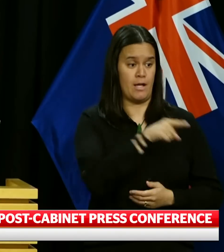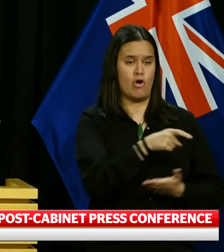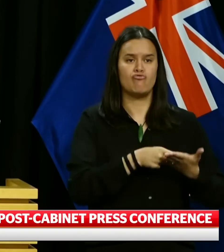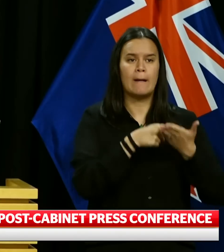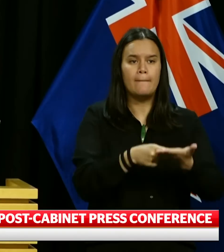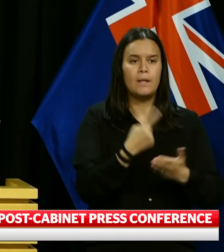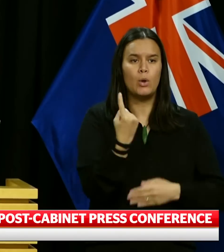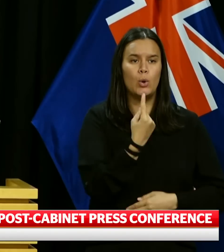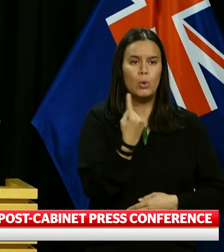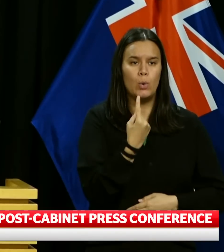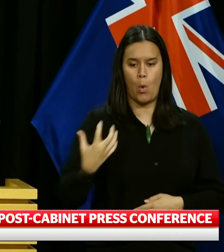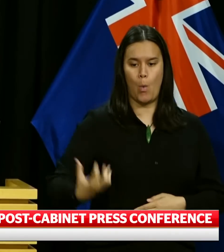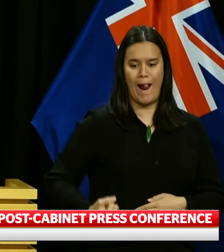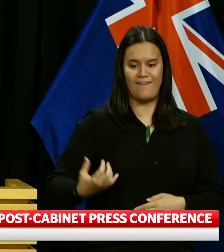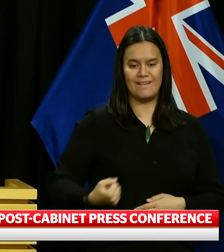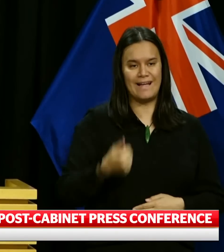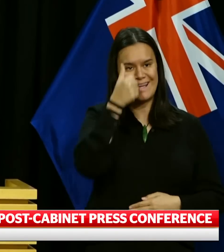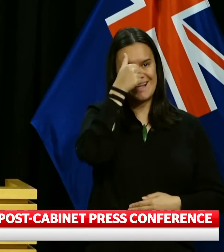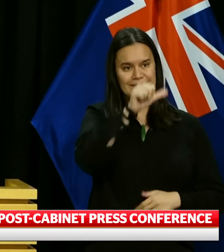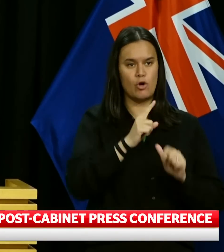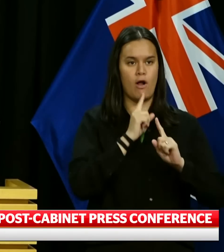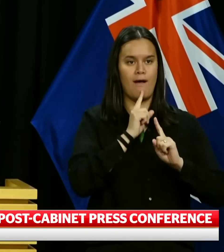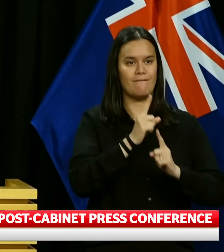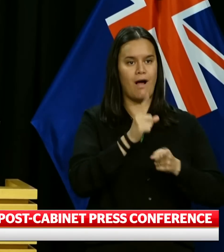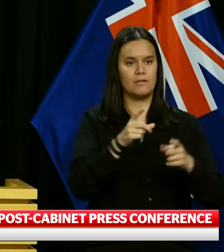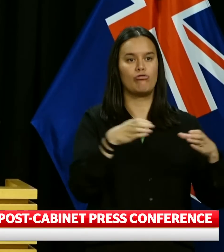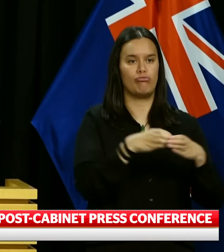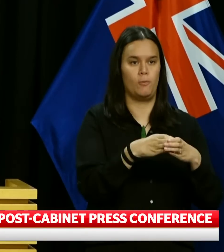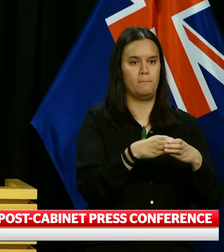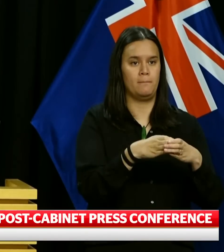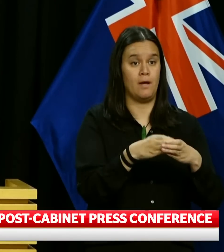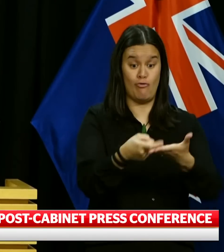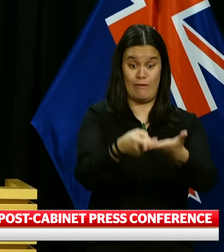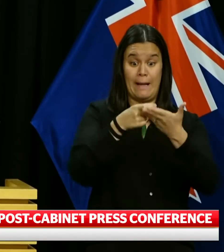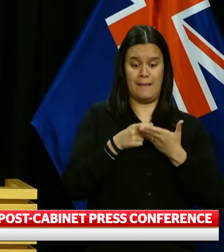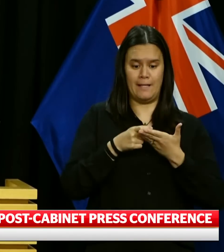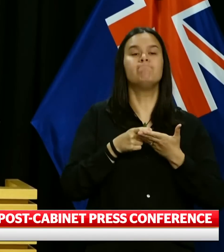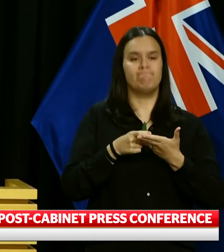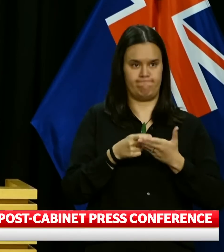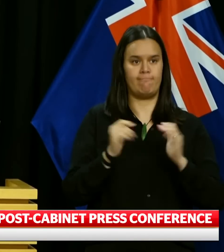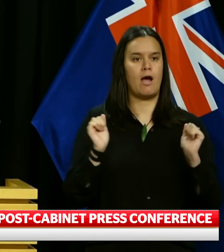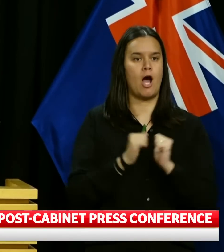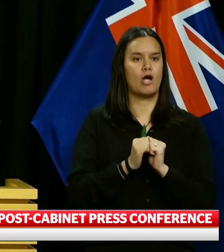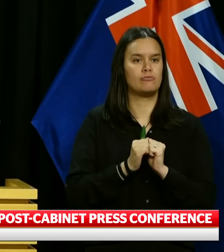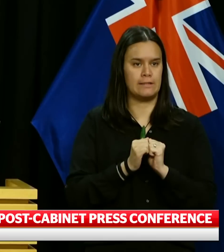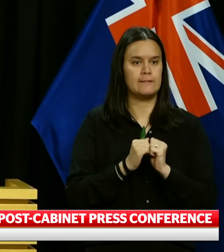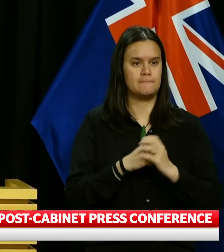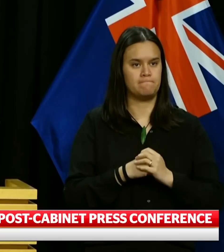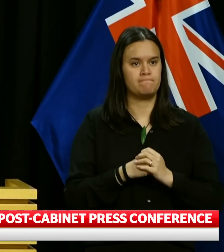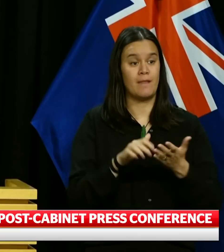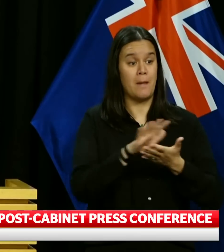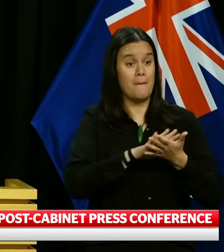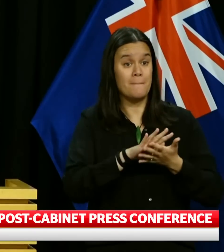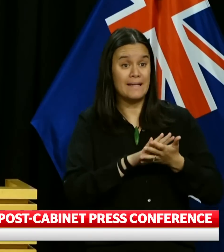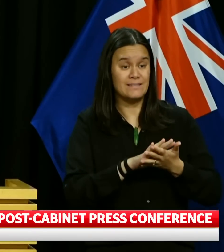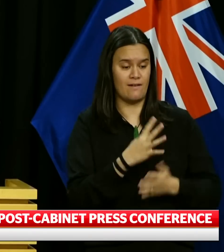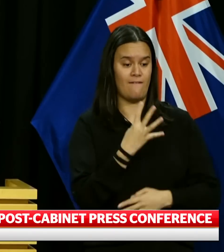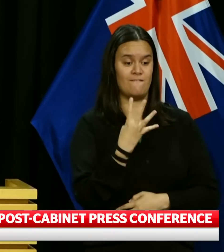by the Welfare Expert Advisory Group, and we agree with it. These changes are estimated to support parents to lift up